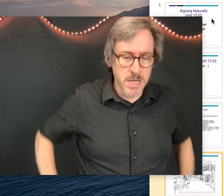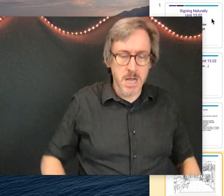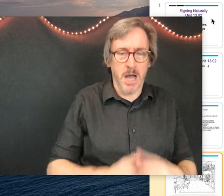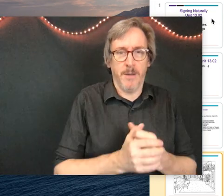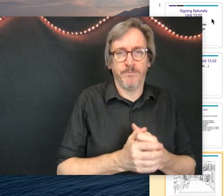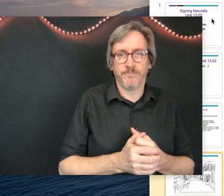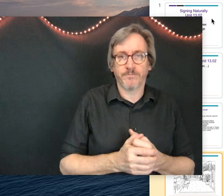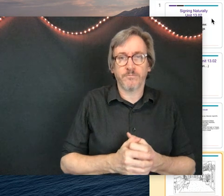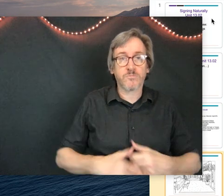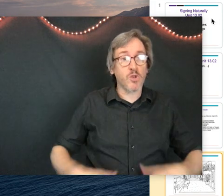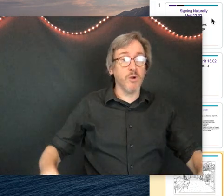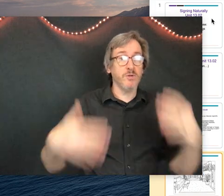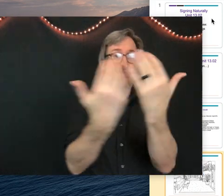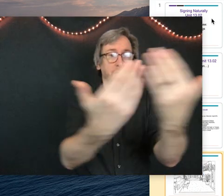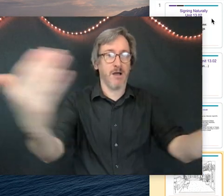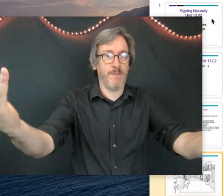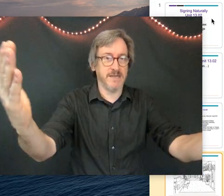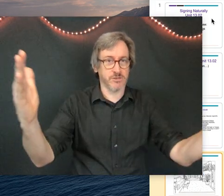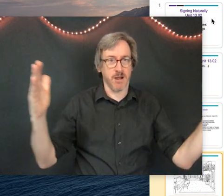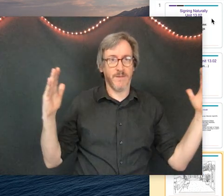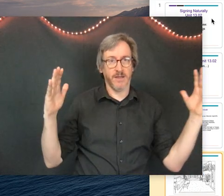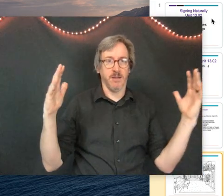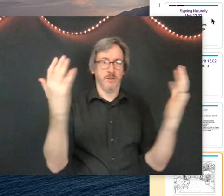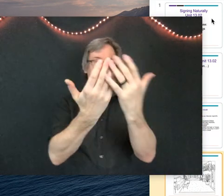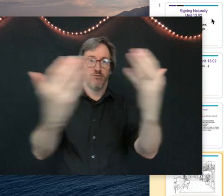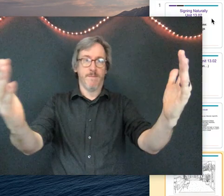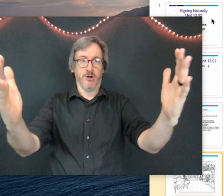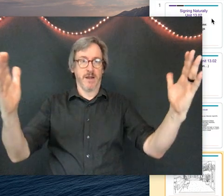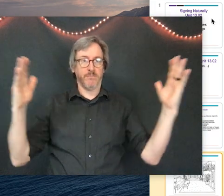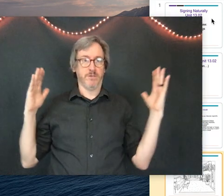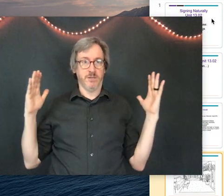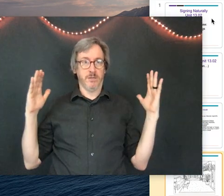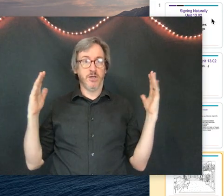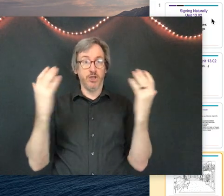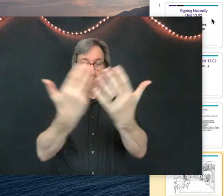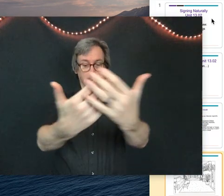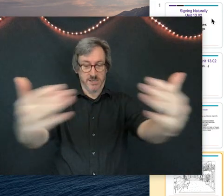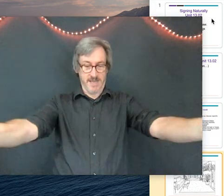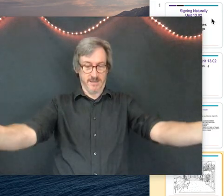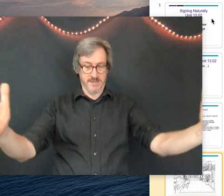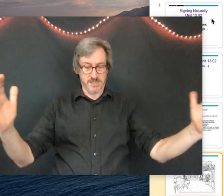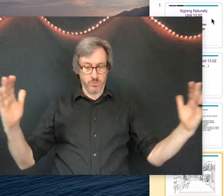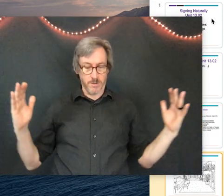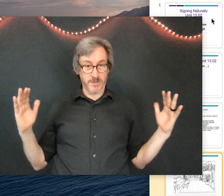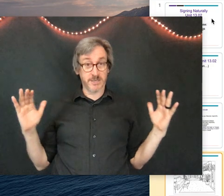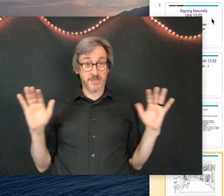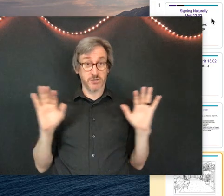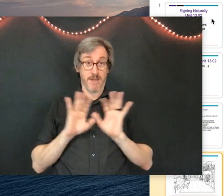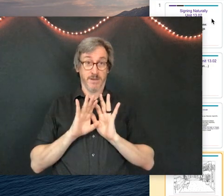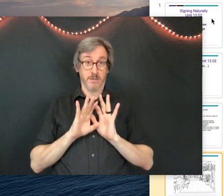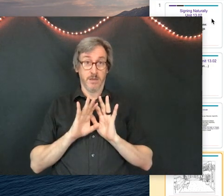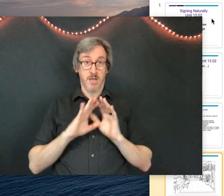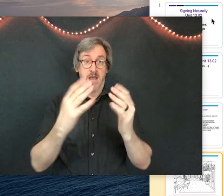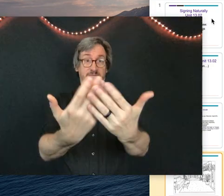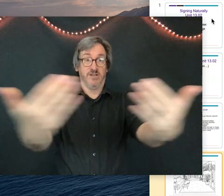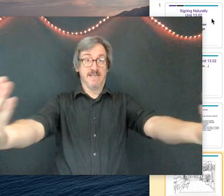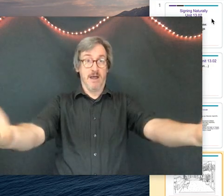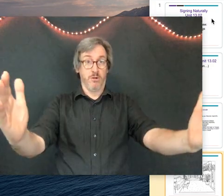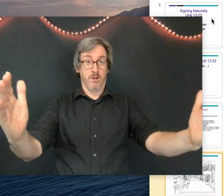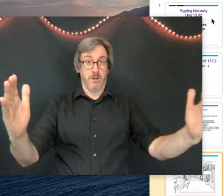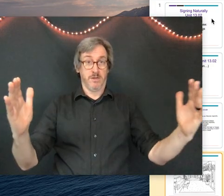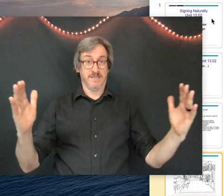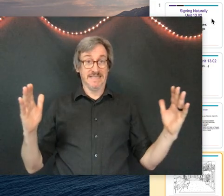that, where you start out by describing the perimeter, right? You are saying, this is where I'm going to describe it. I've